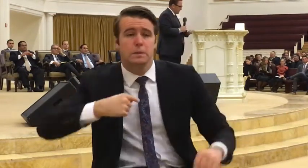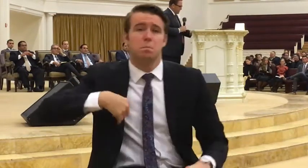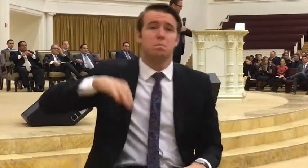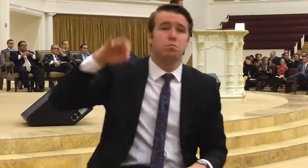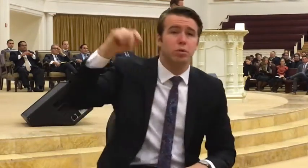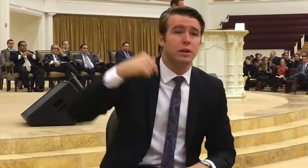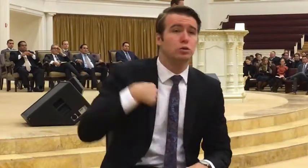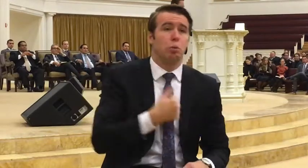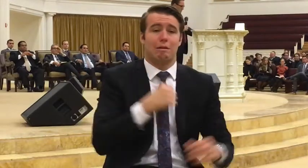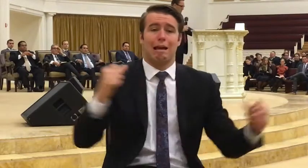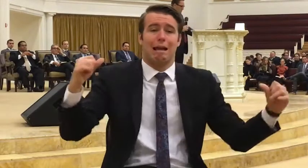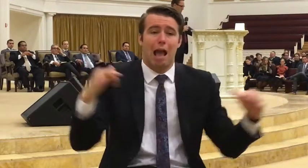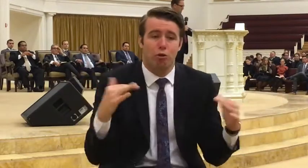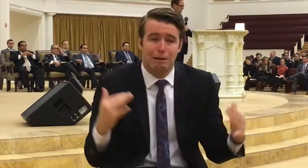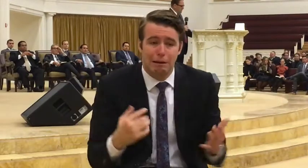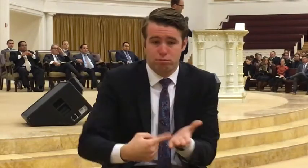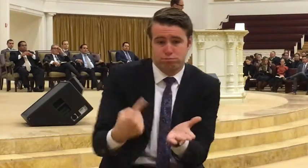gathering,